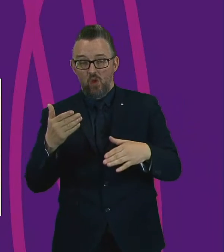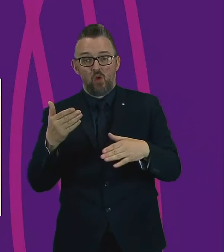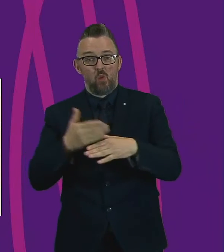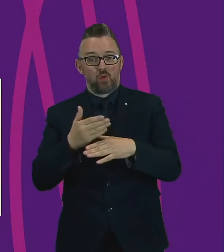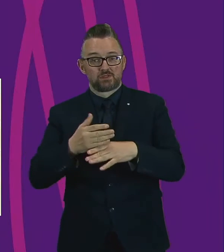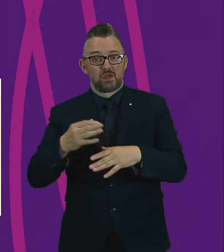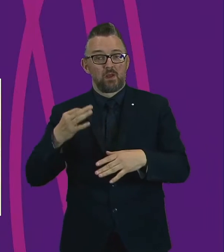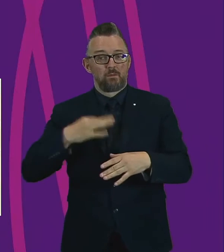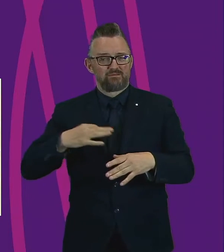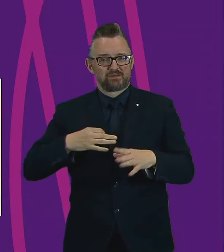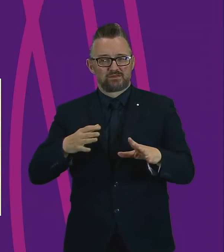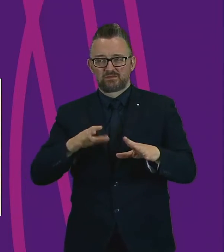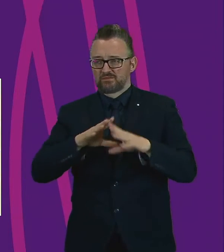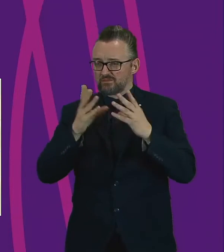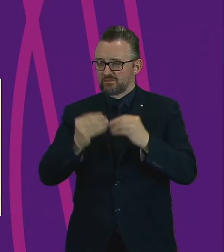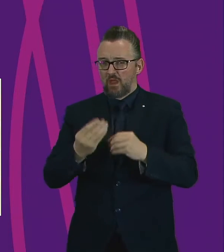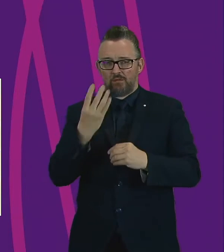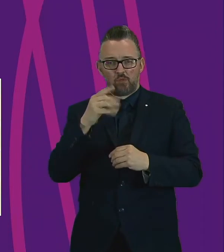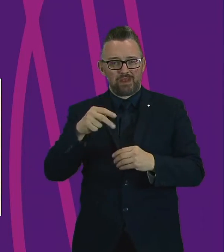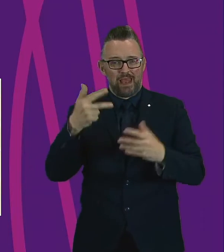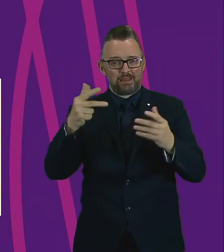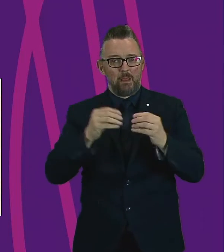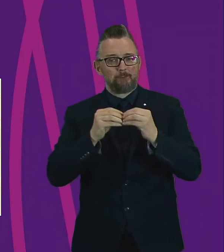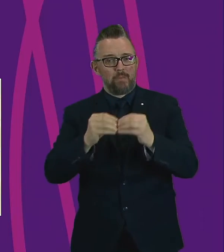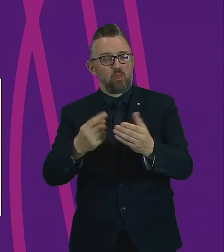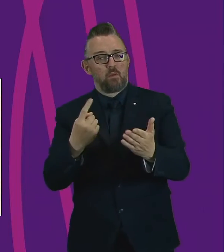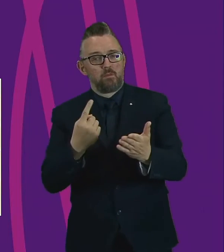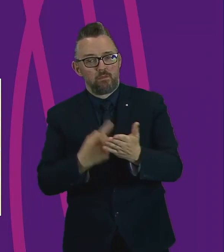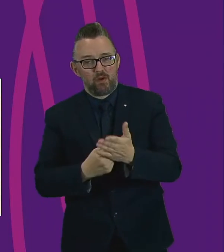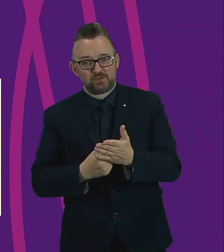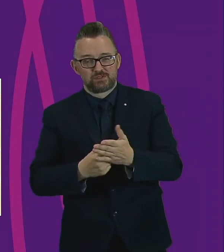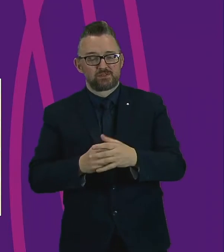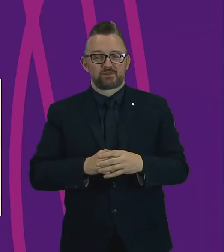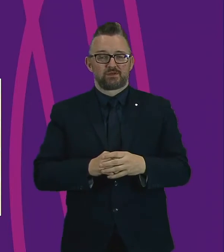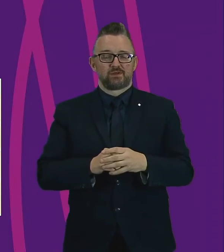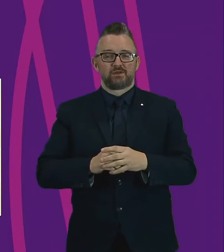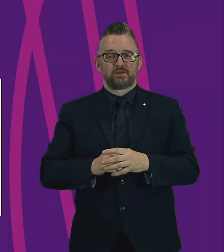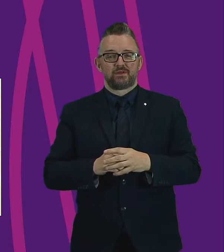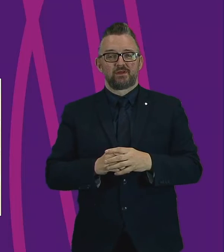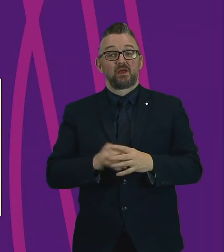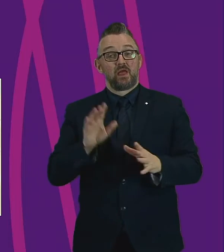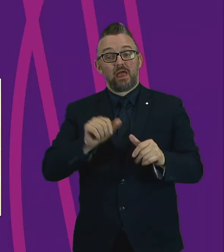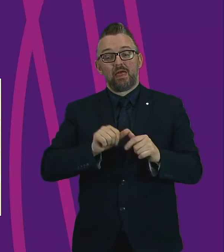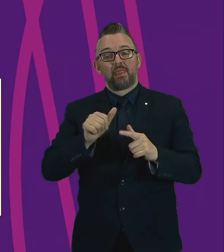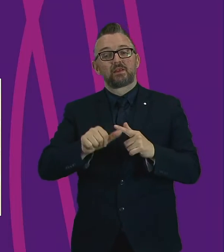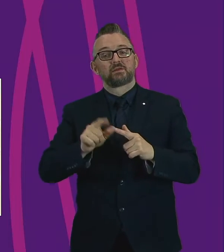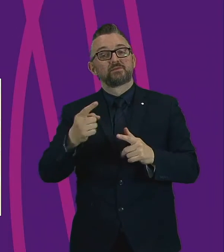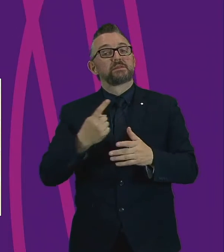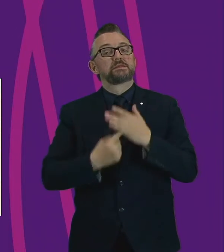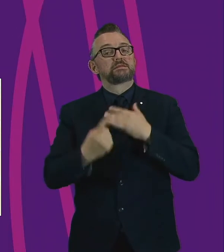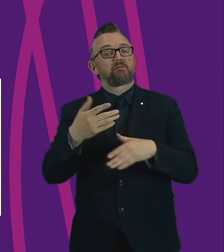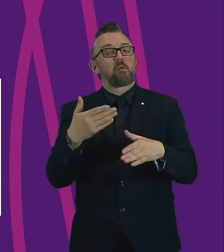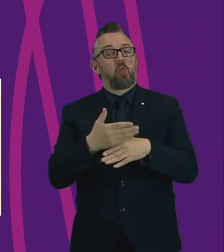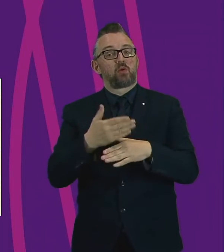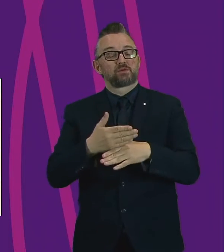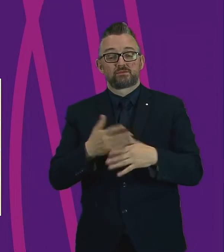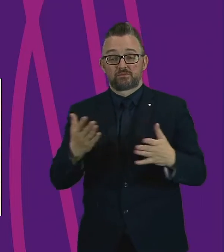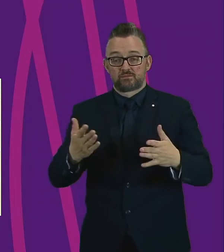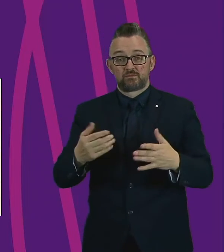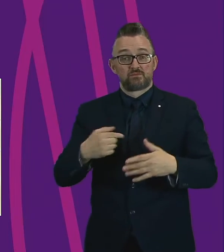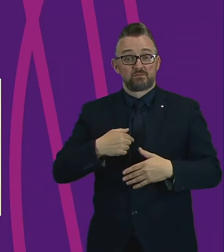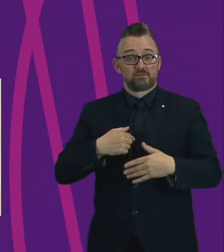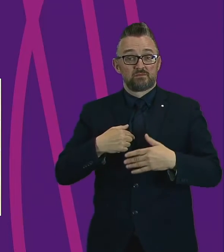to the tune of over £4.8 billion of that particular support. And then there's the self-employed. Now, as someone who spent